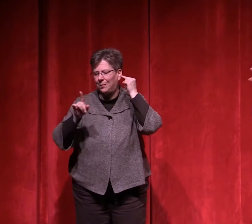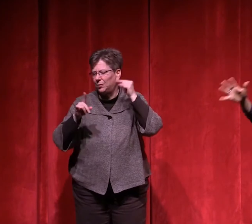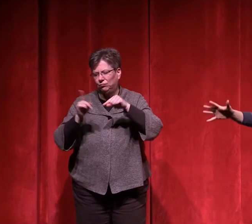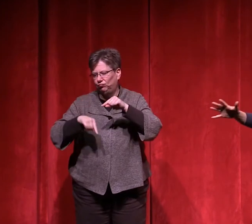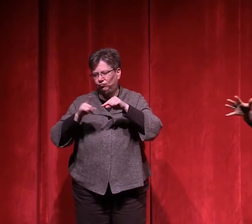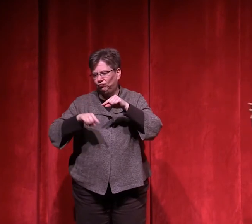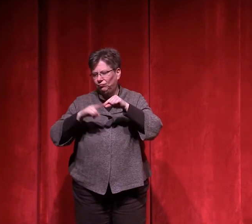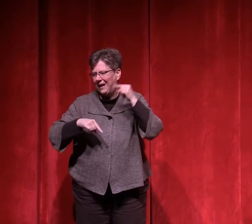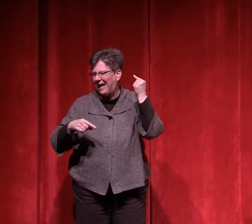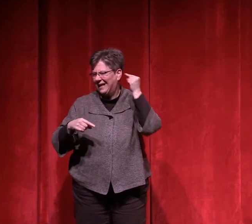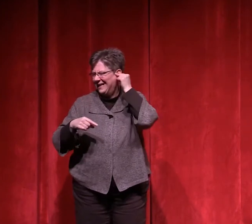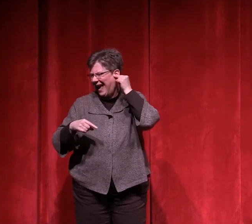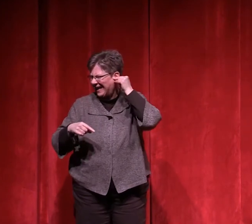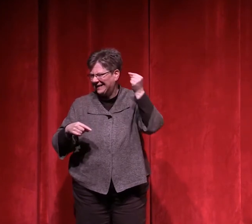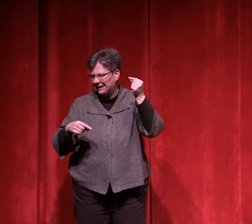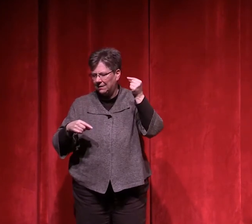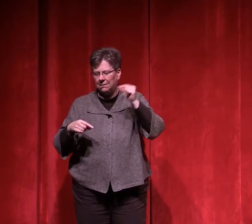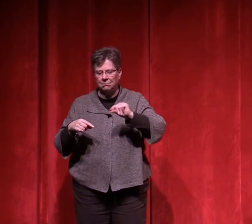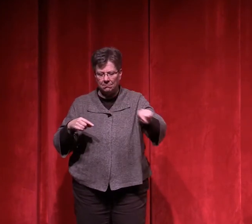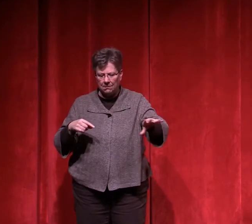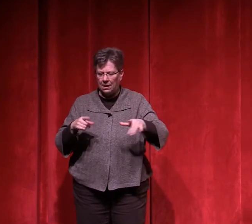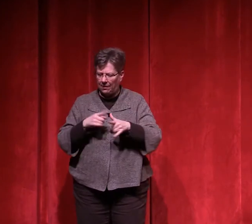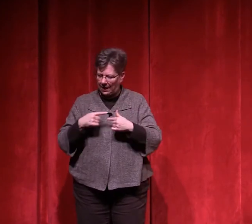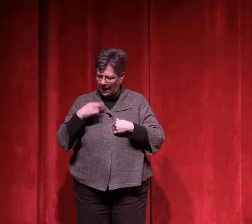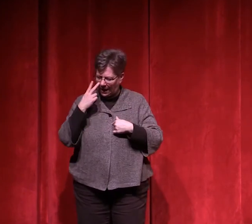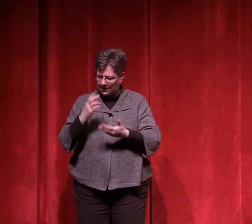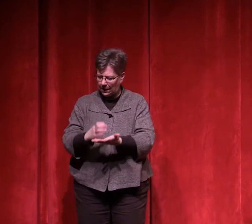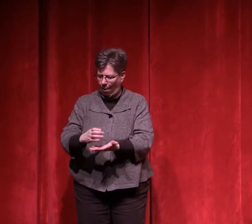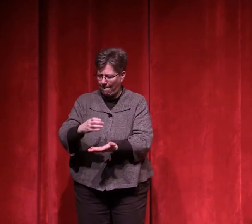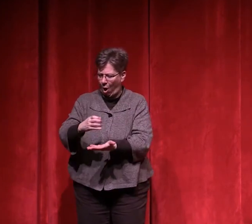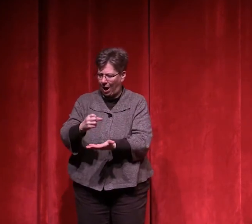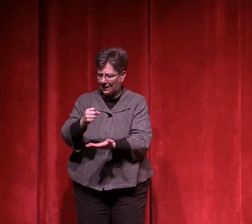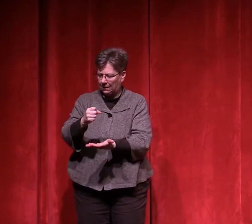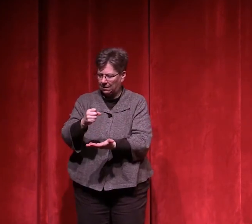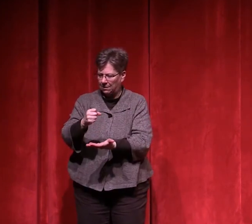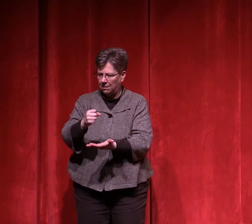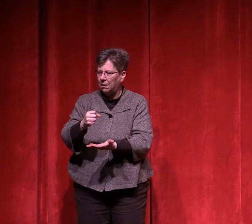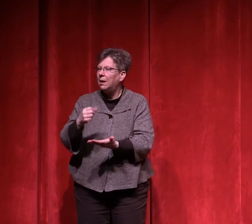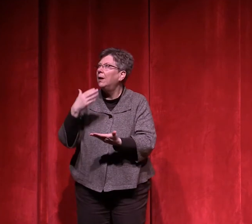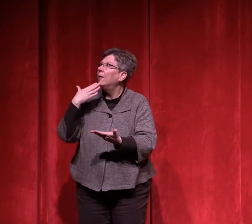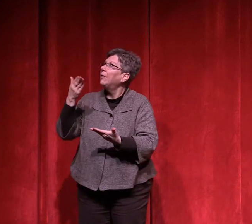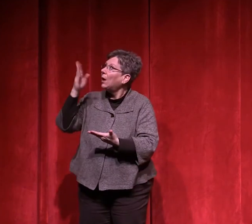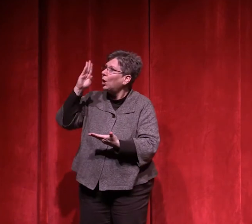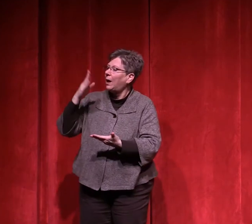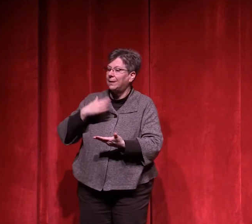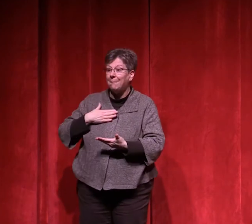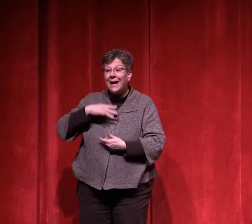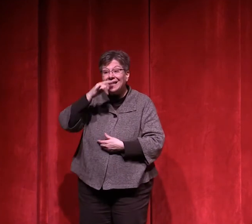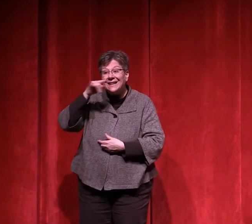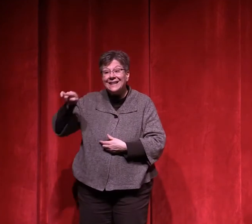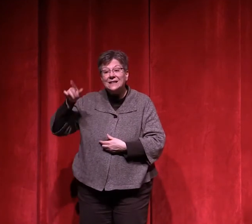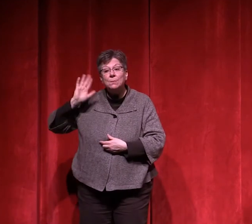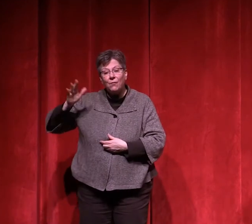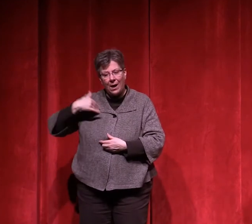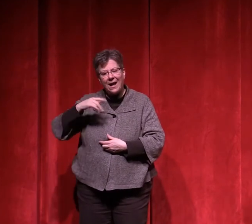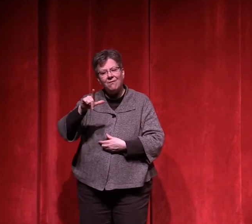What am I going to do? What am I going to do? And then I see the bottle. Thank God my kids had lice.